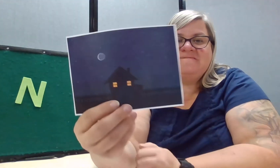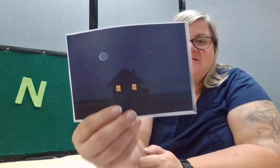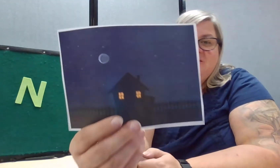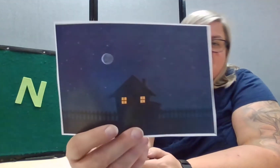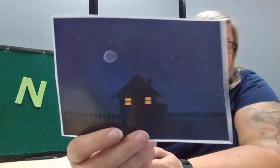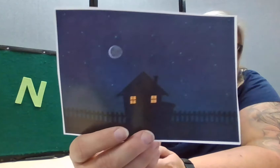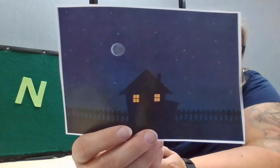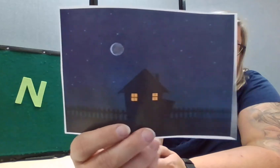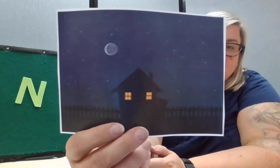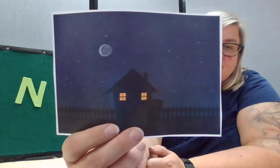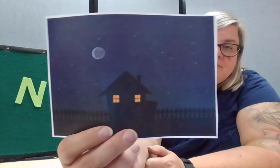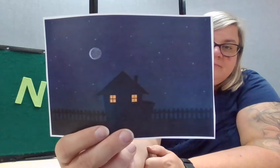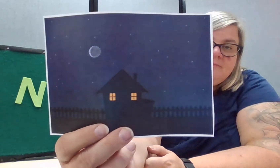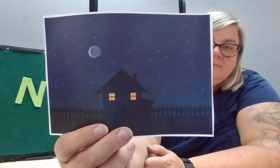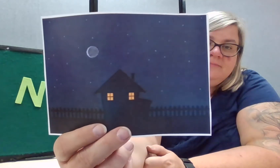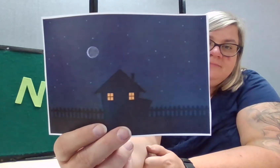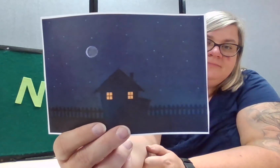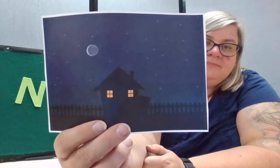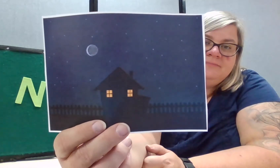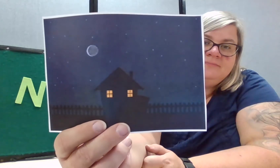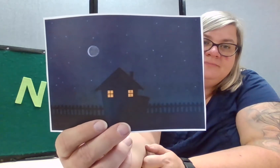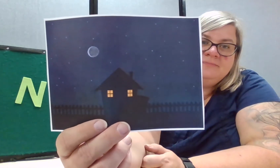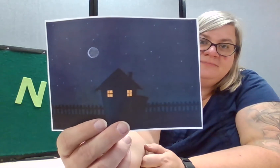that's not the daytime. It's night.